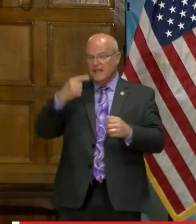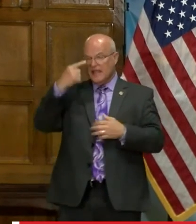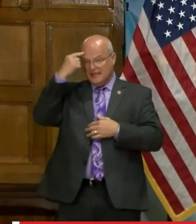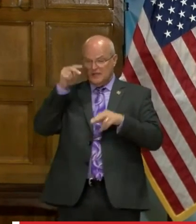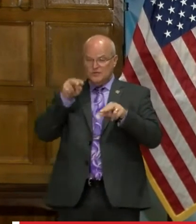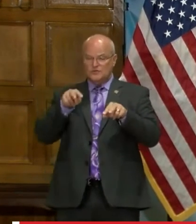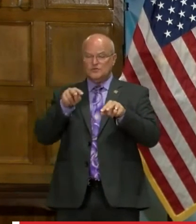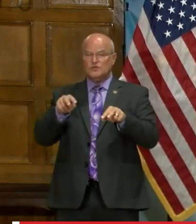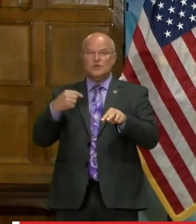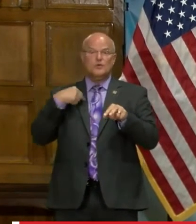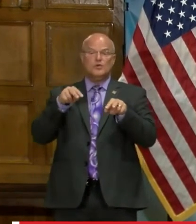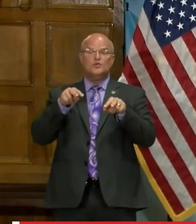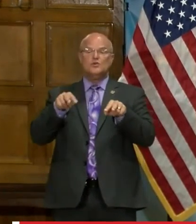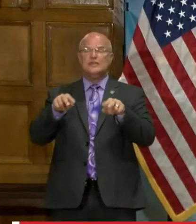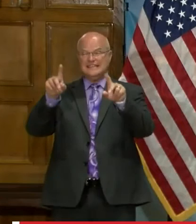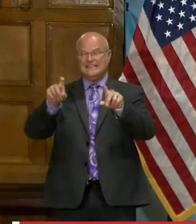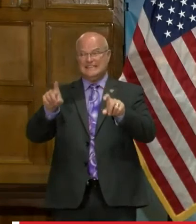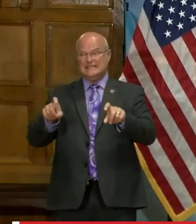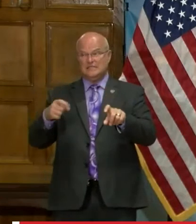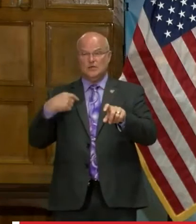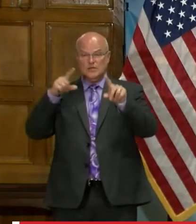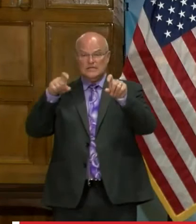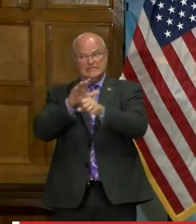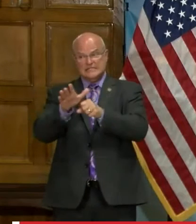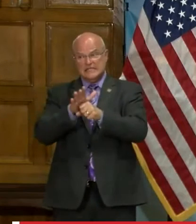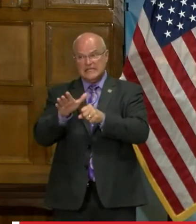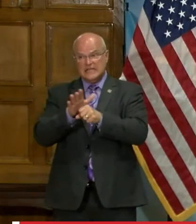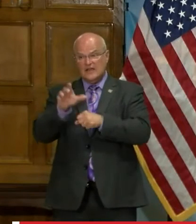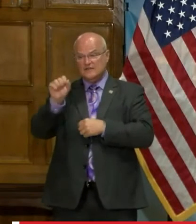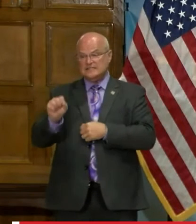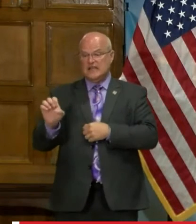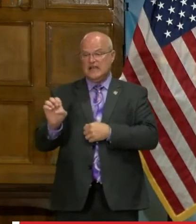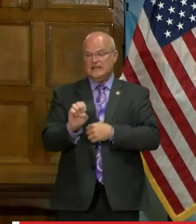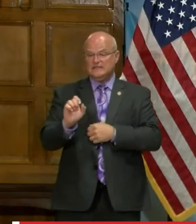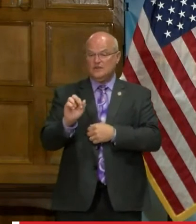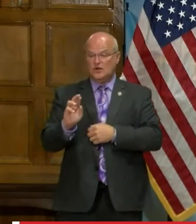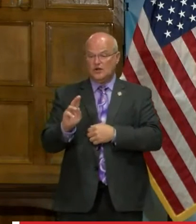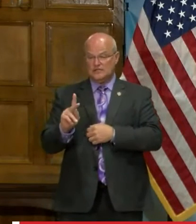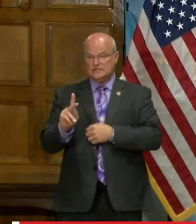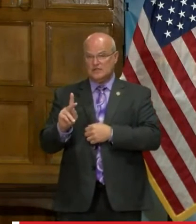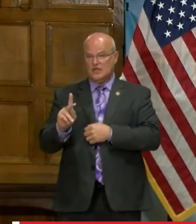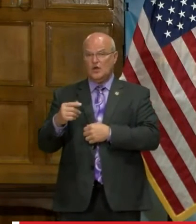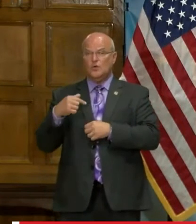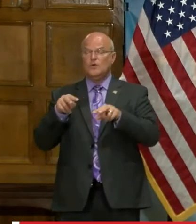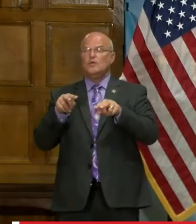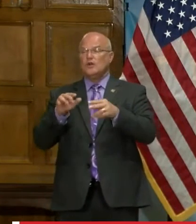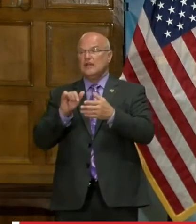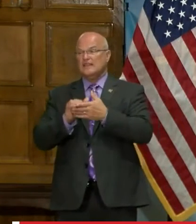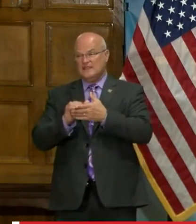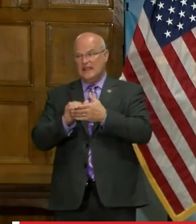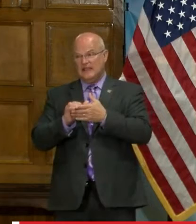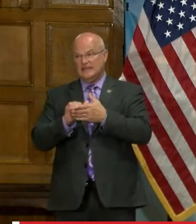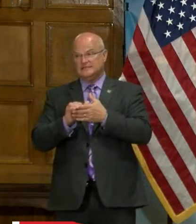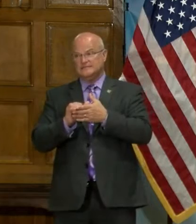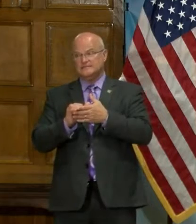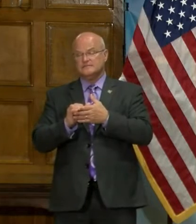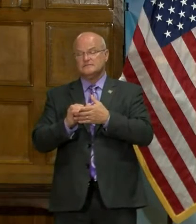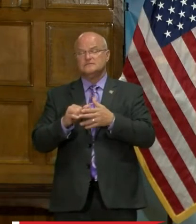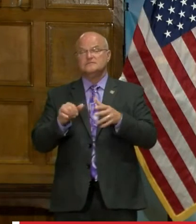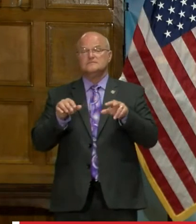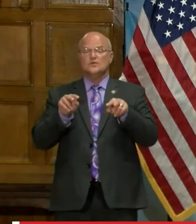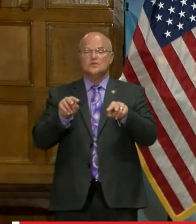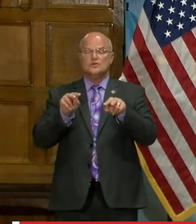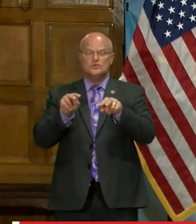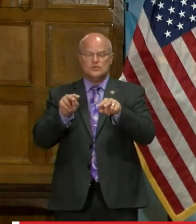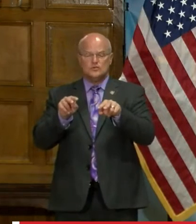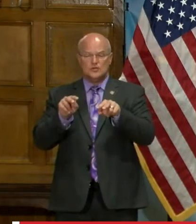at, and we want to look at the testing, are we testing enough in southeast Arkansas? We want to look at that factor. We want to